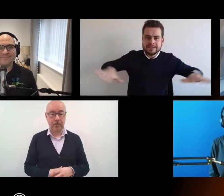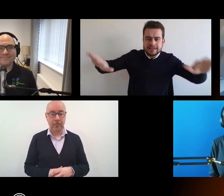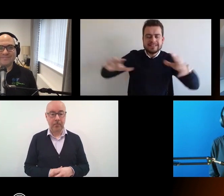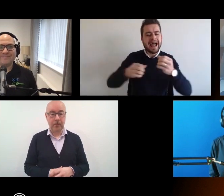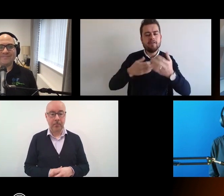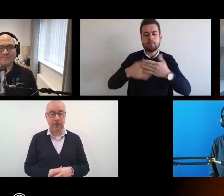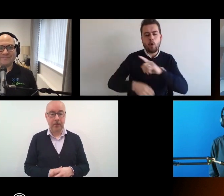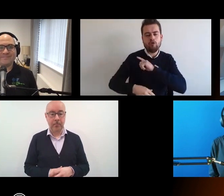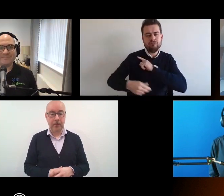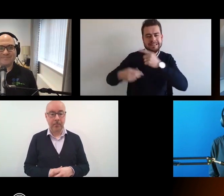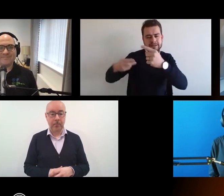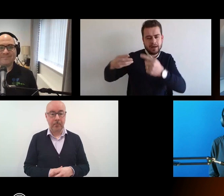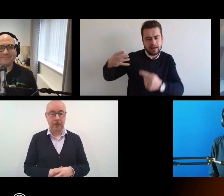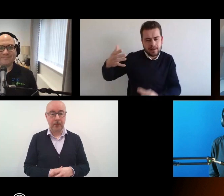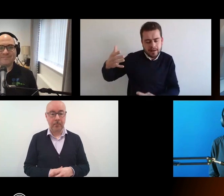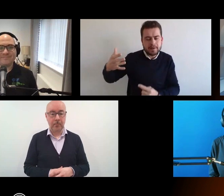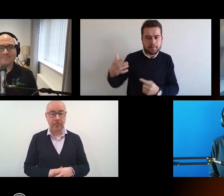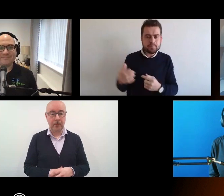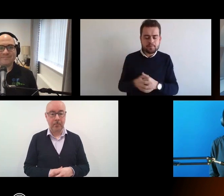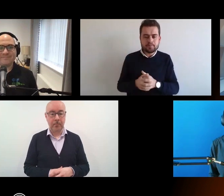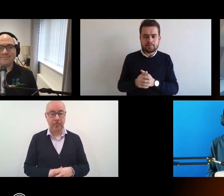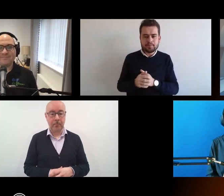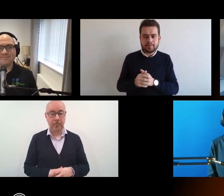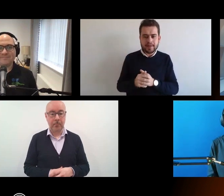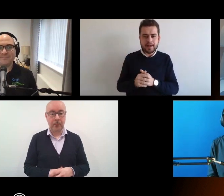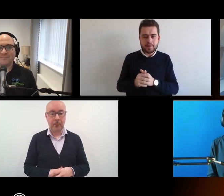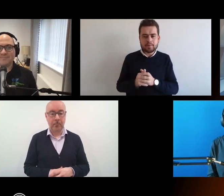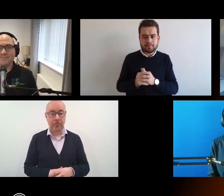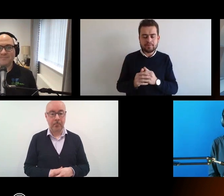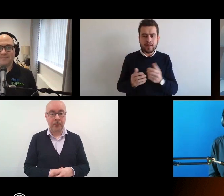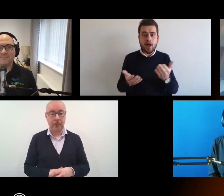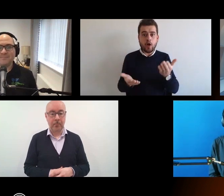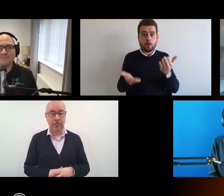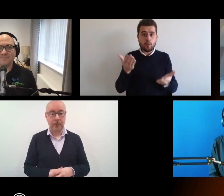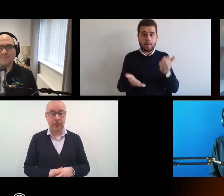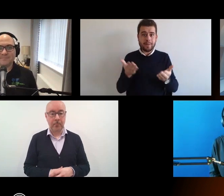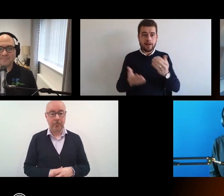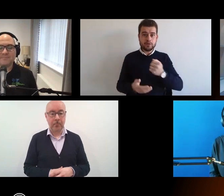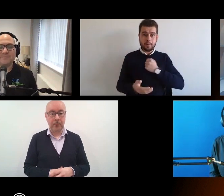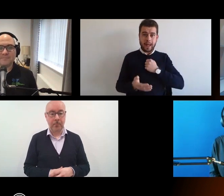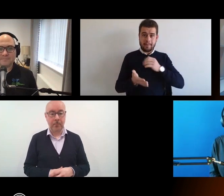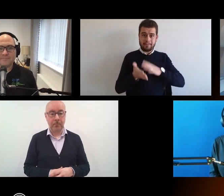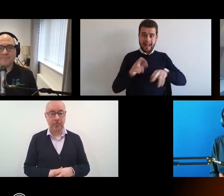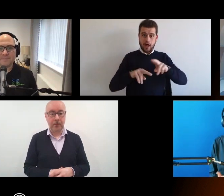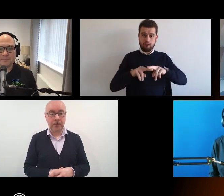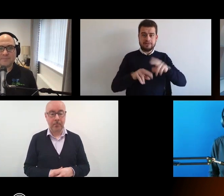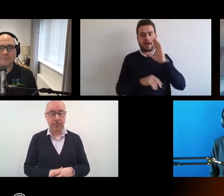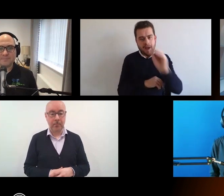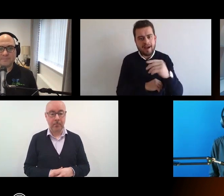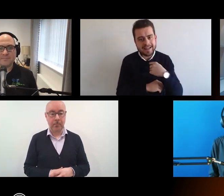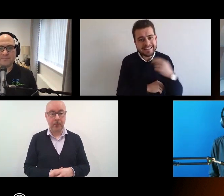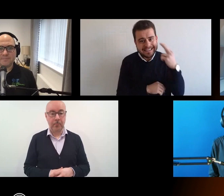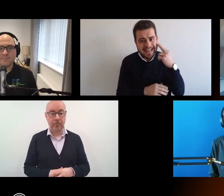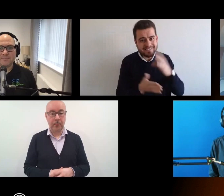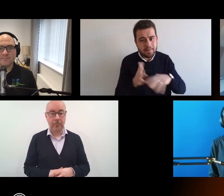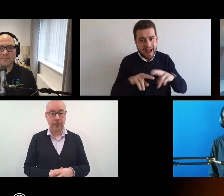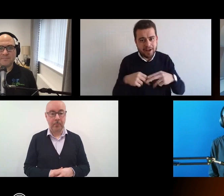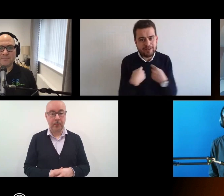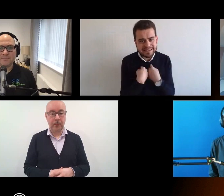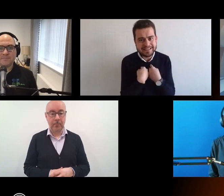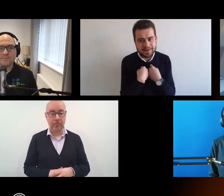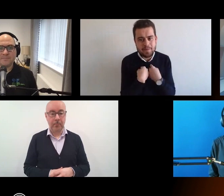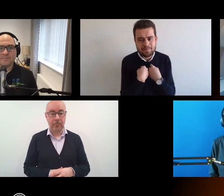in. Because then we can, and there are other reasons too, but then we can share the resources we have and provide access to a lot more deaf